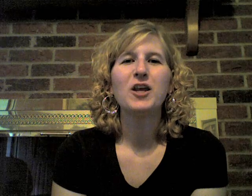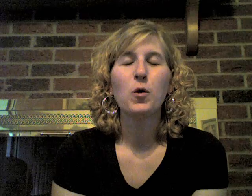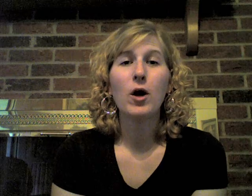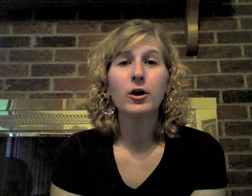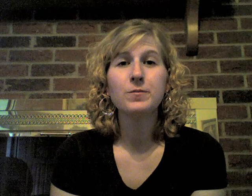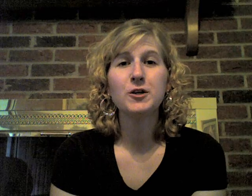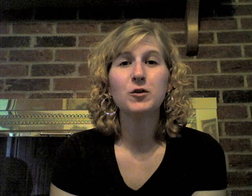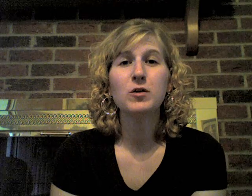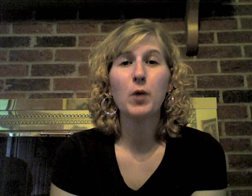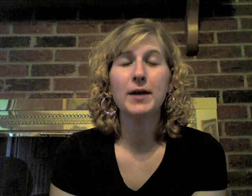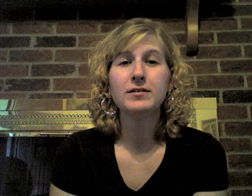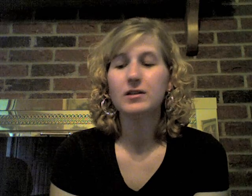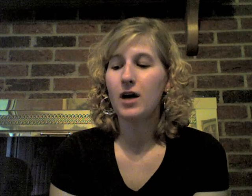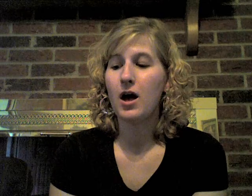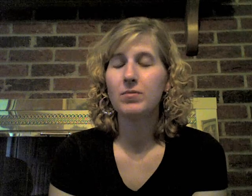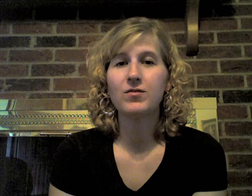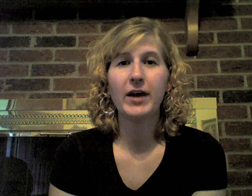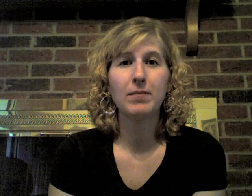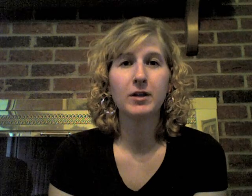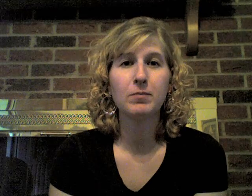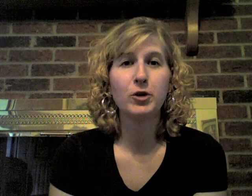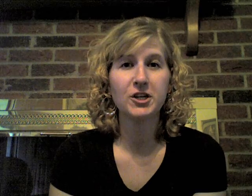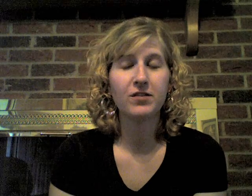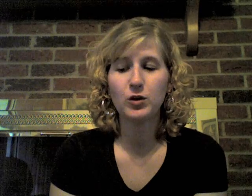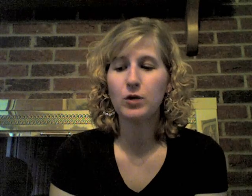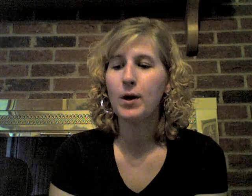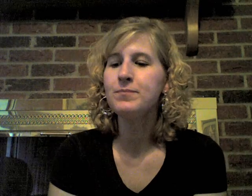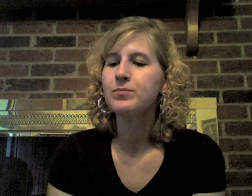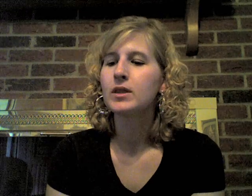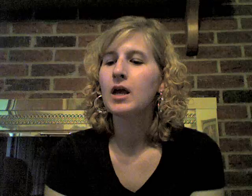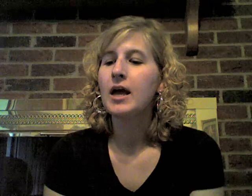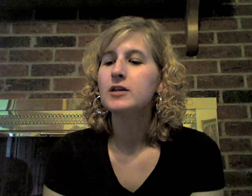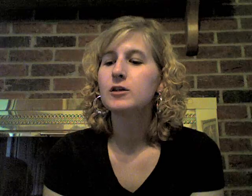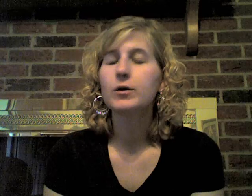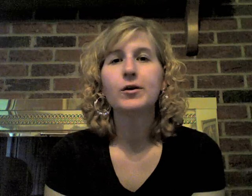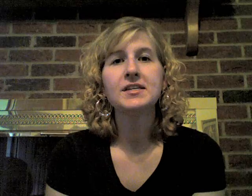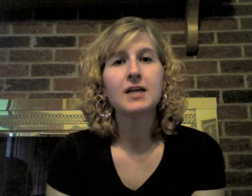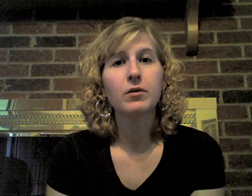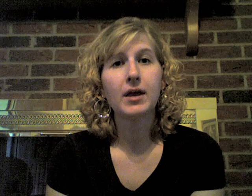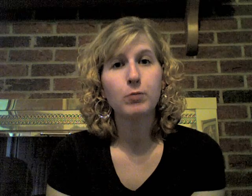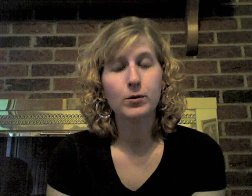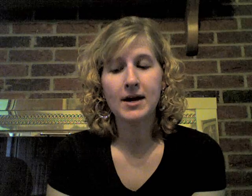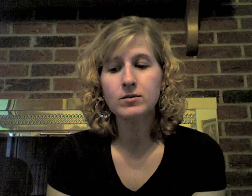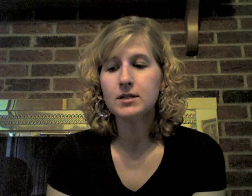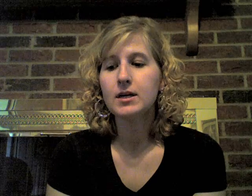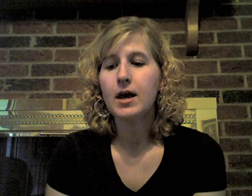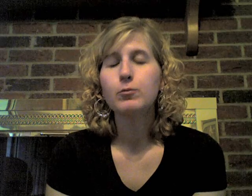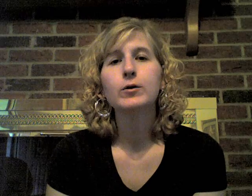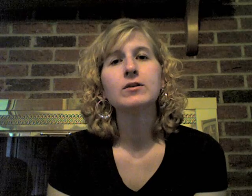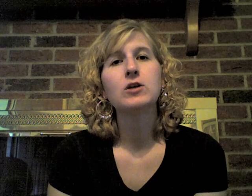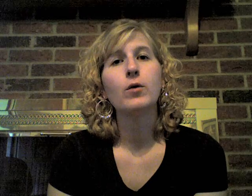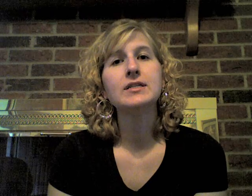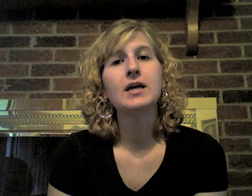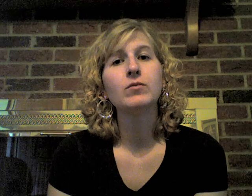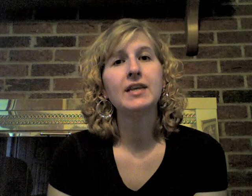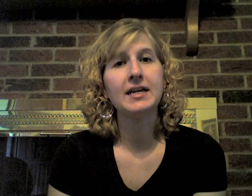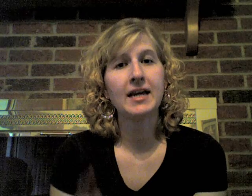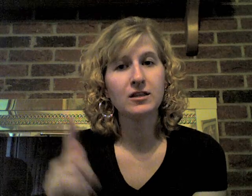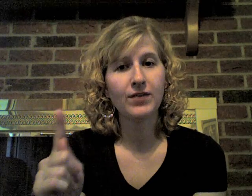Hello, welcome to Unit 1, the vocabulary portion of Unit 1. So we're going to start with our pronouns. Pronouns are always done with the index